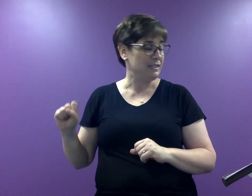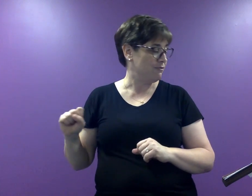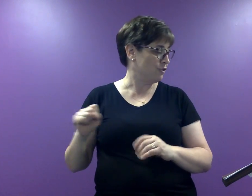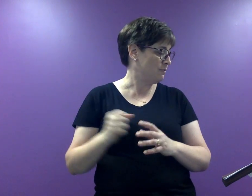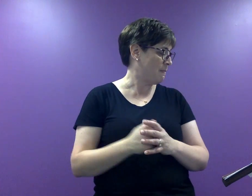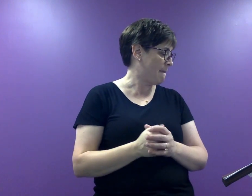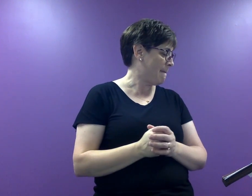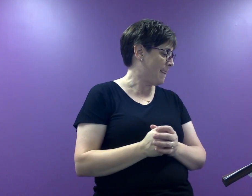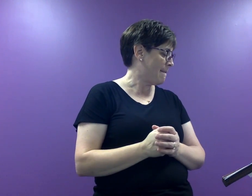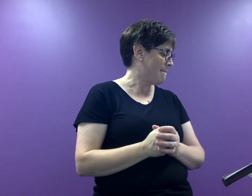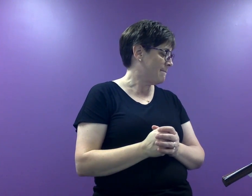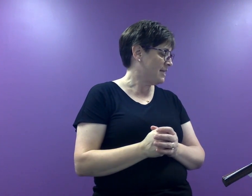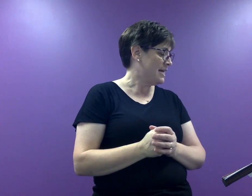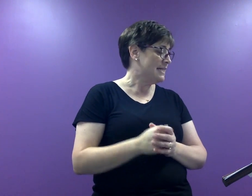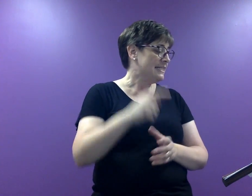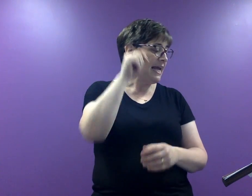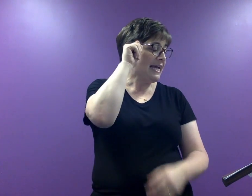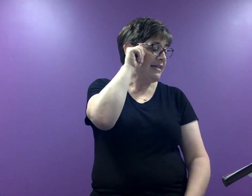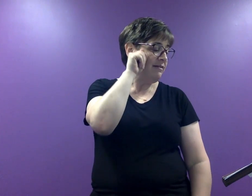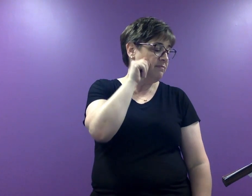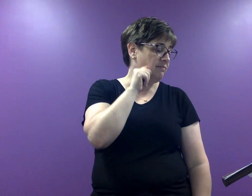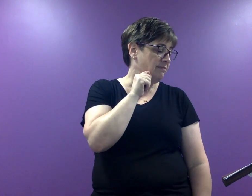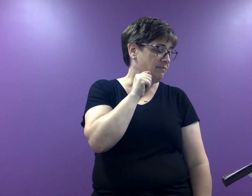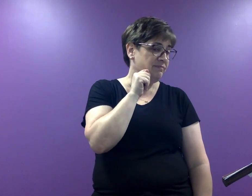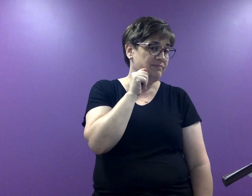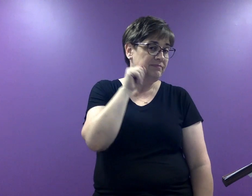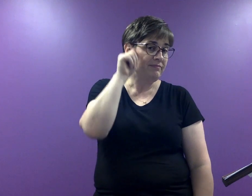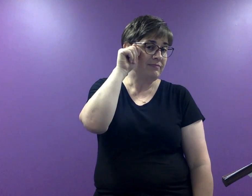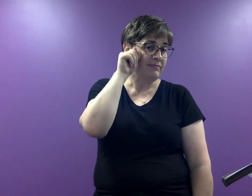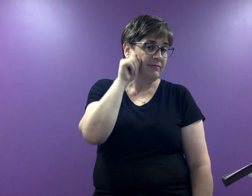Silver. Tan.